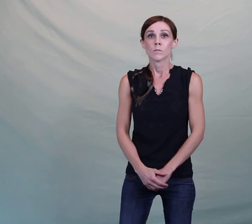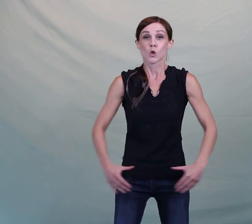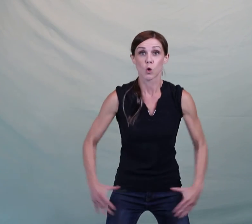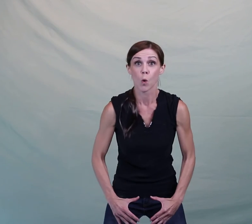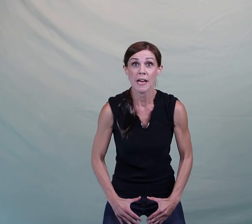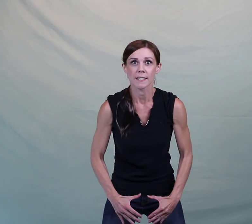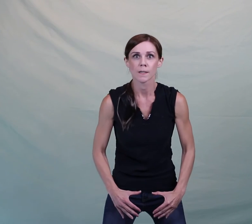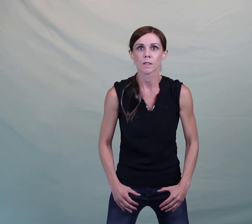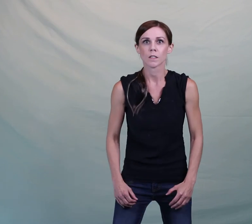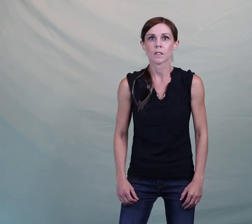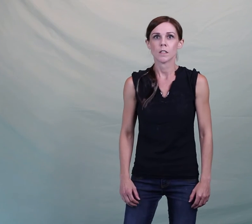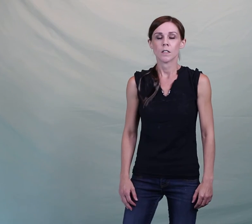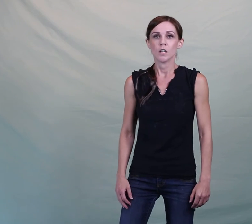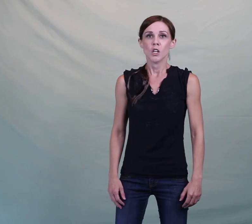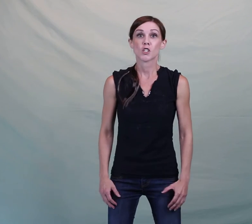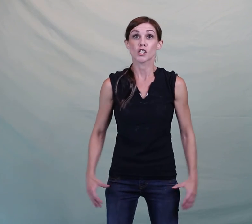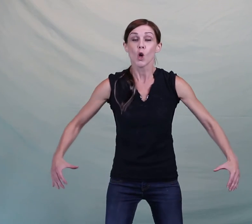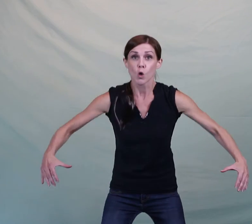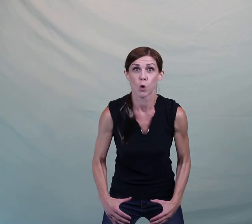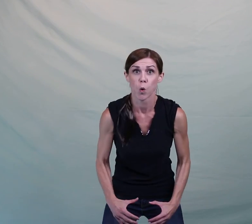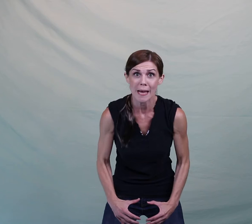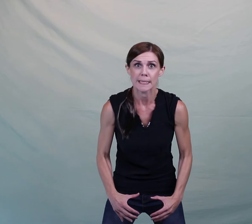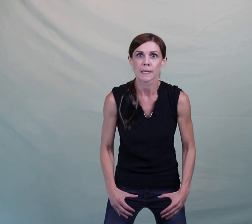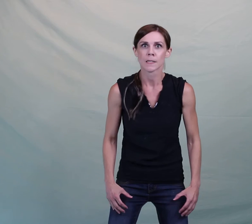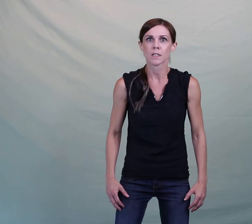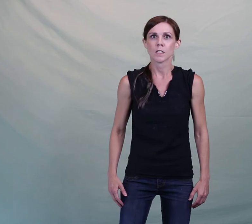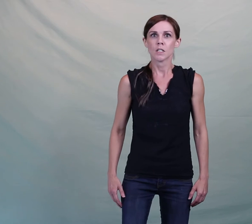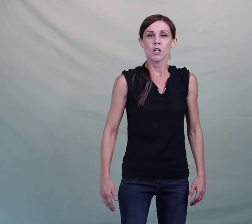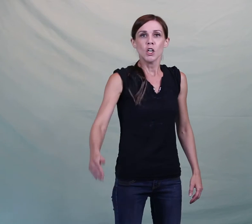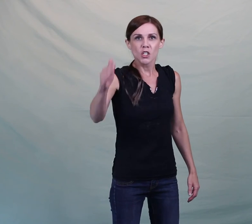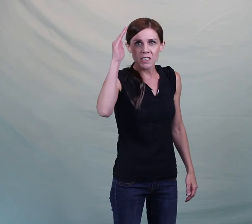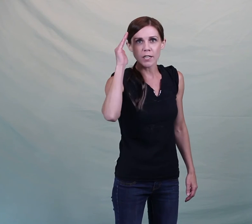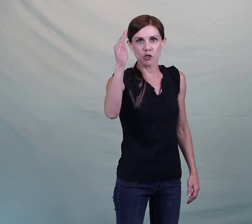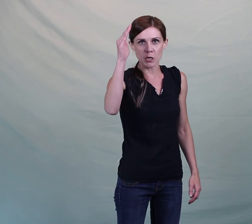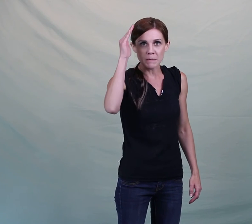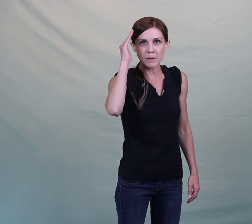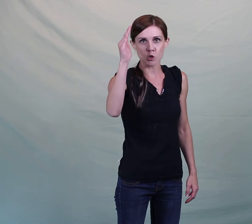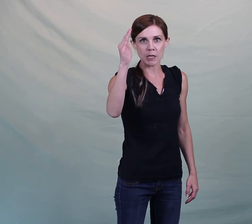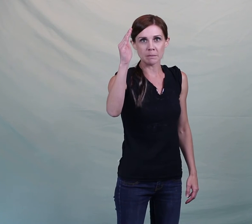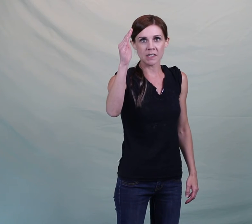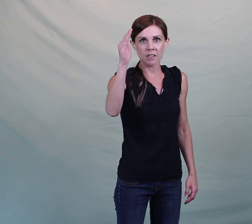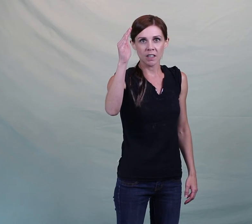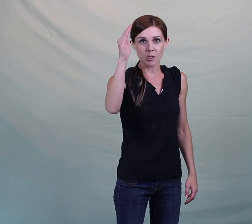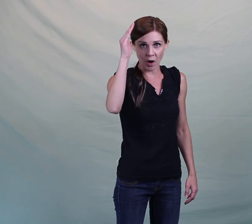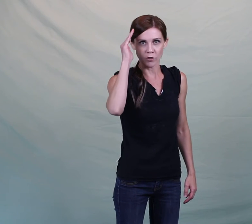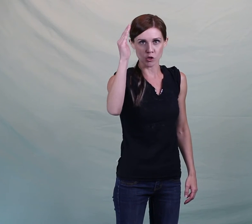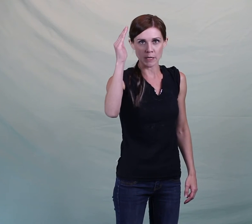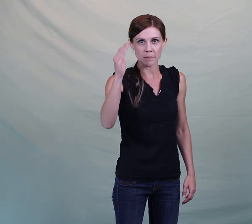Quit! Just quit! Just let your dreams be dreams. That's why they're dreams.